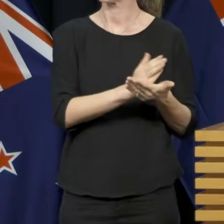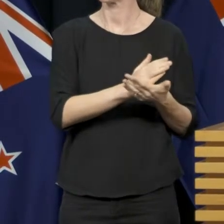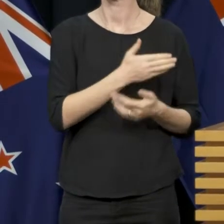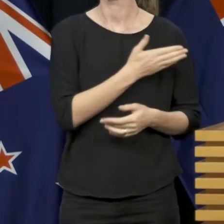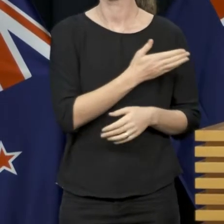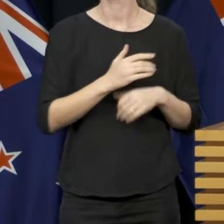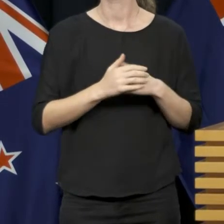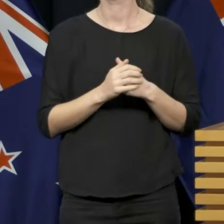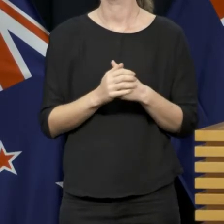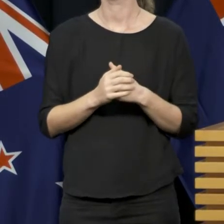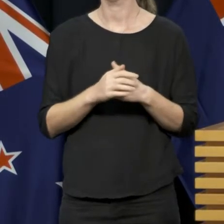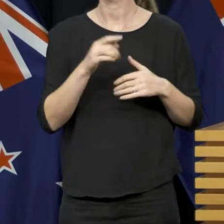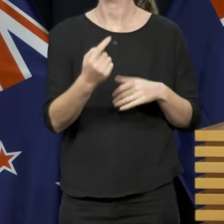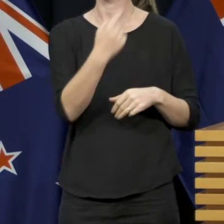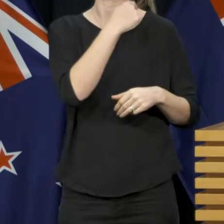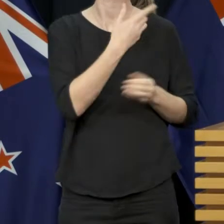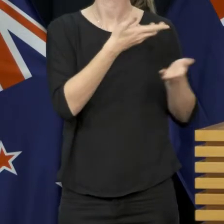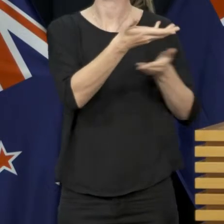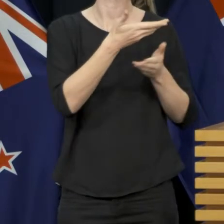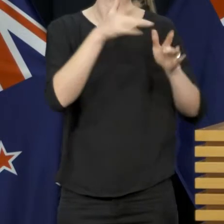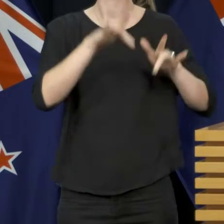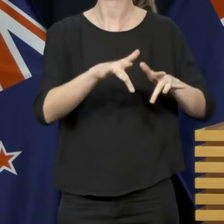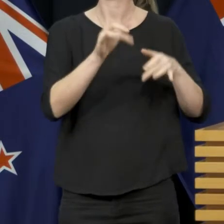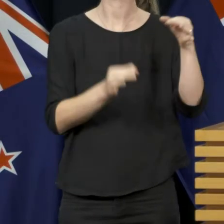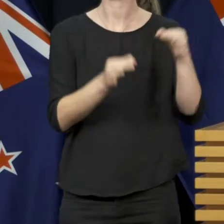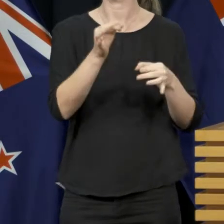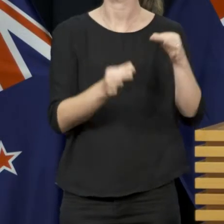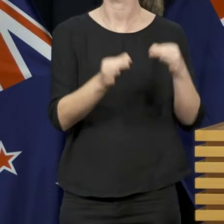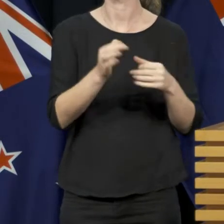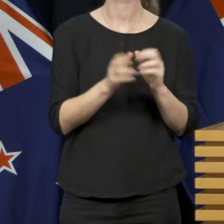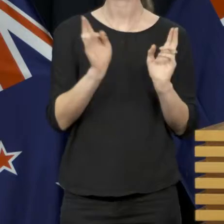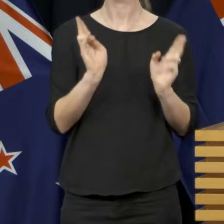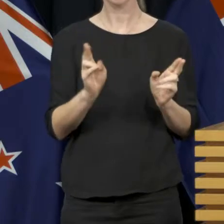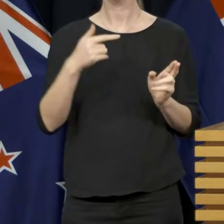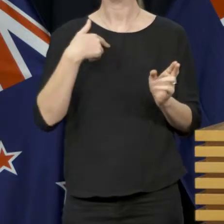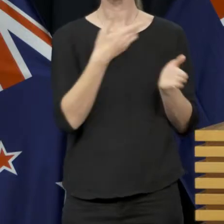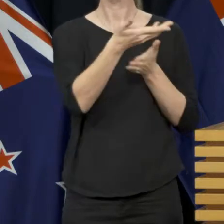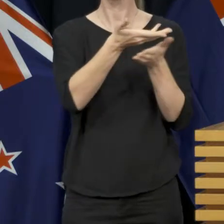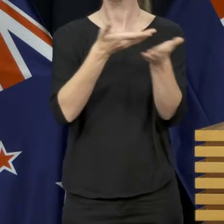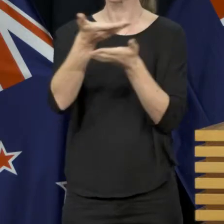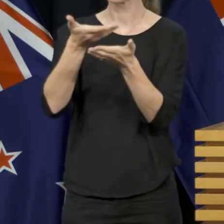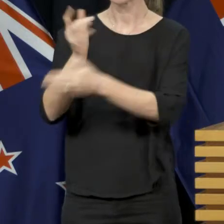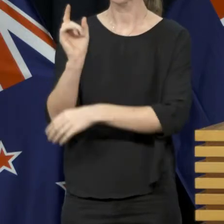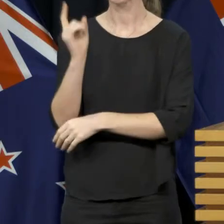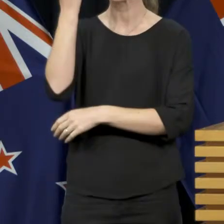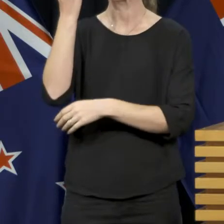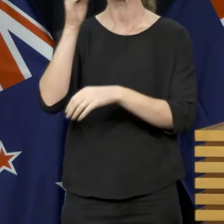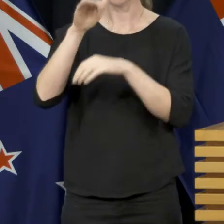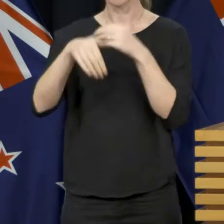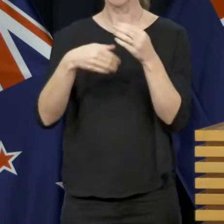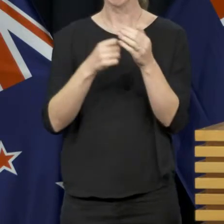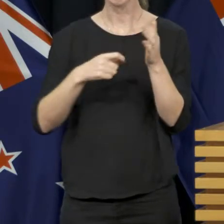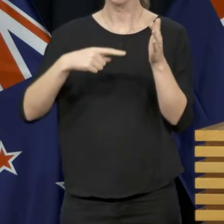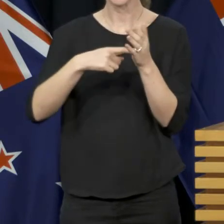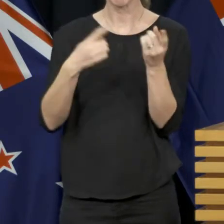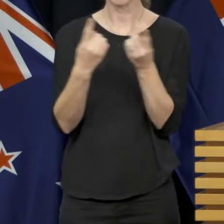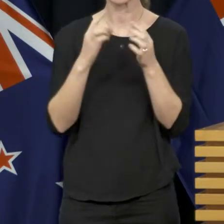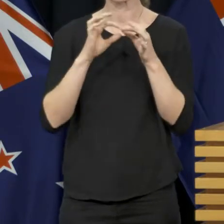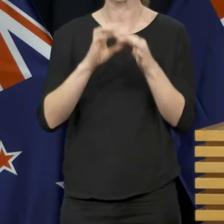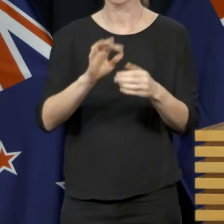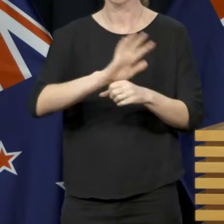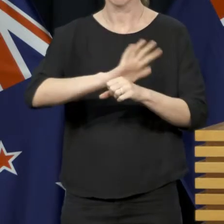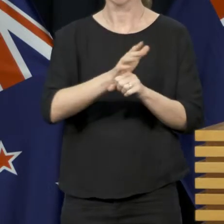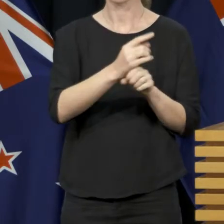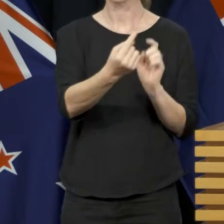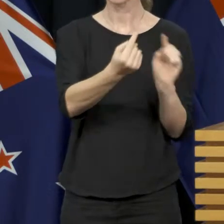say, no conclusion had been reached, and it's not unusual that I would have conversations with ministers around something as important as our COVID